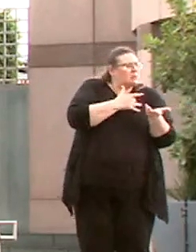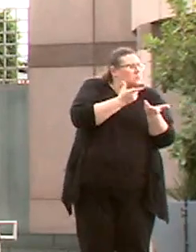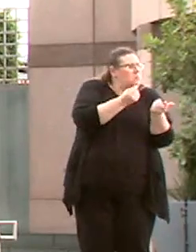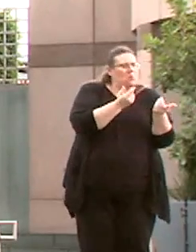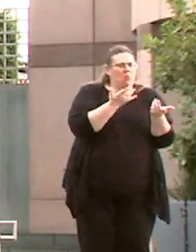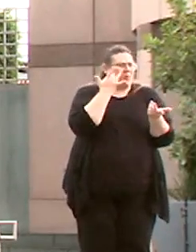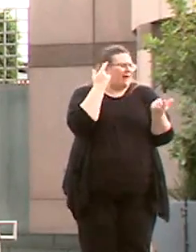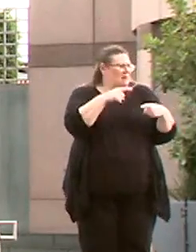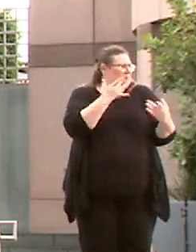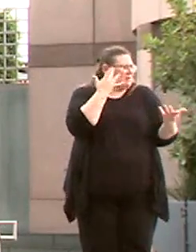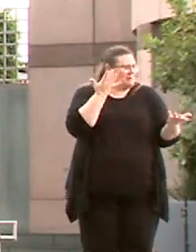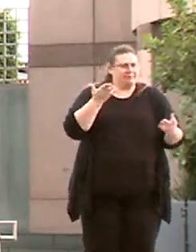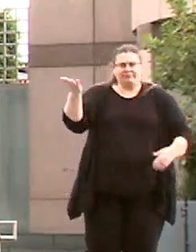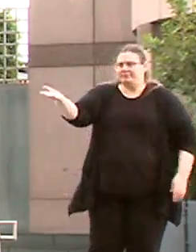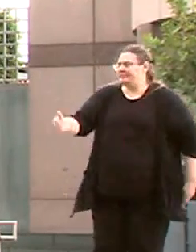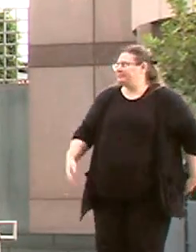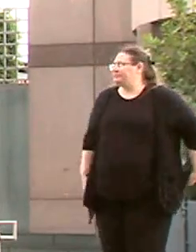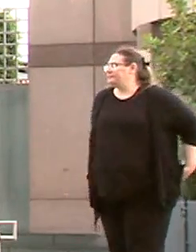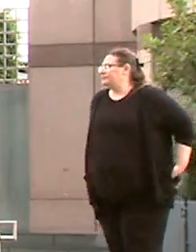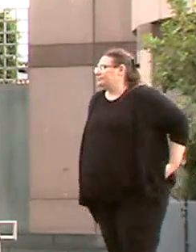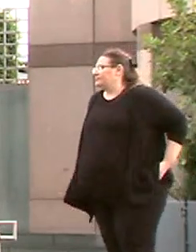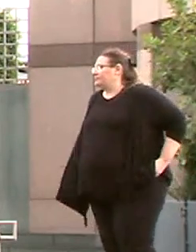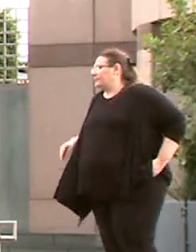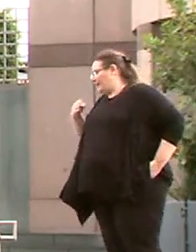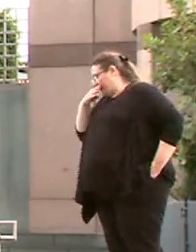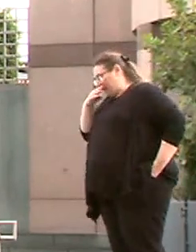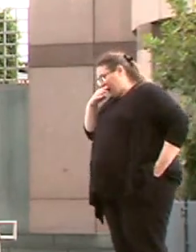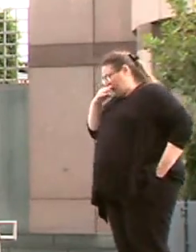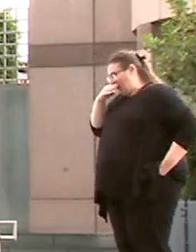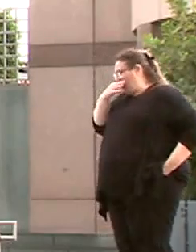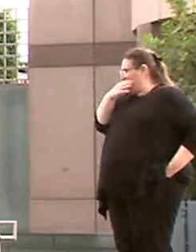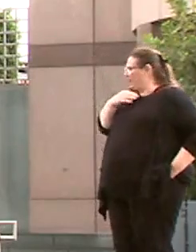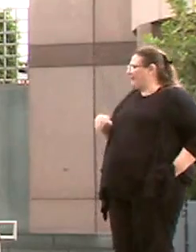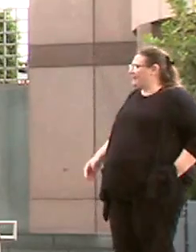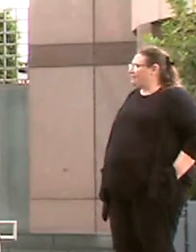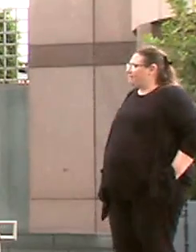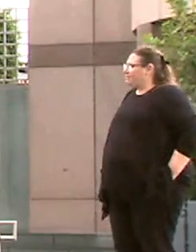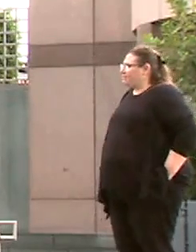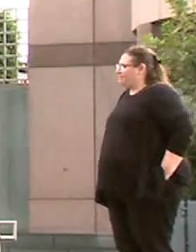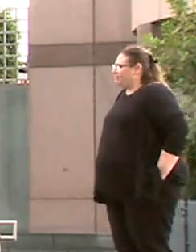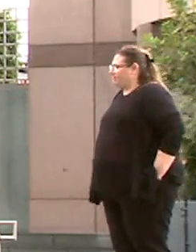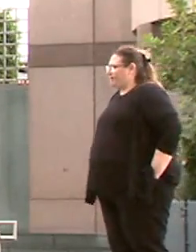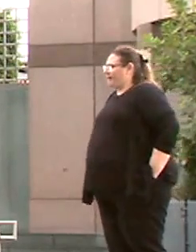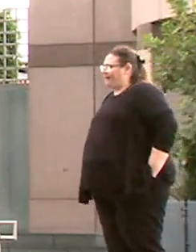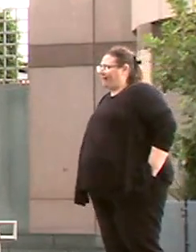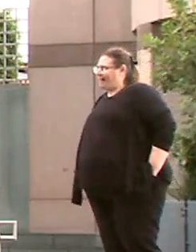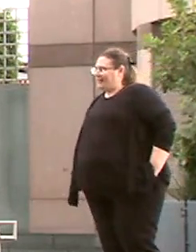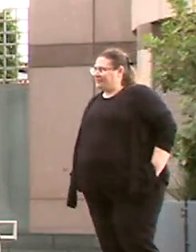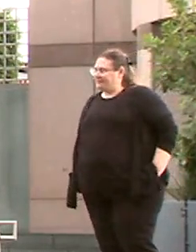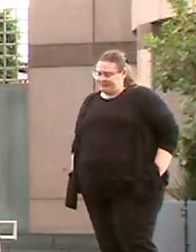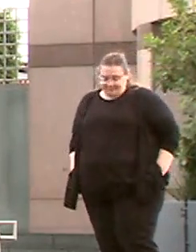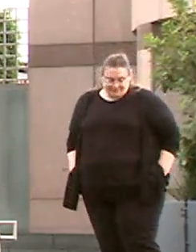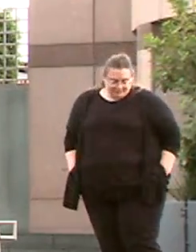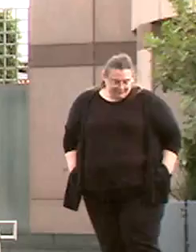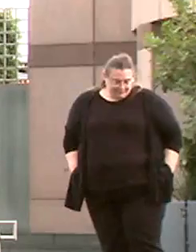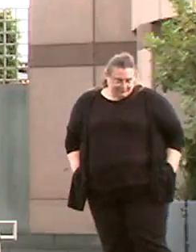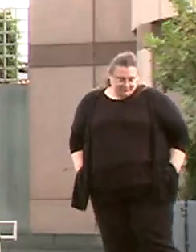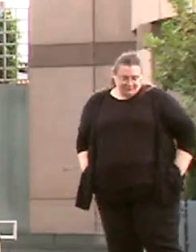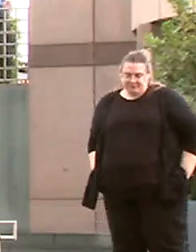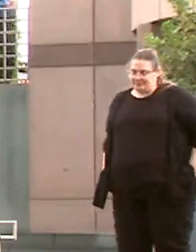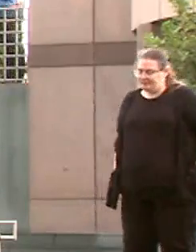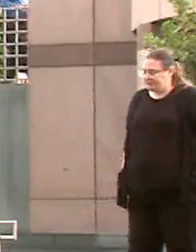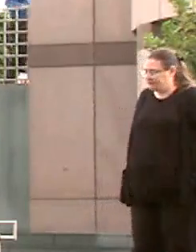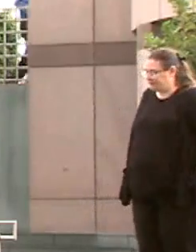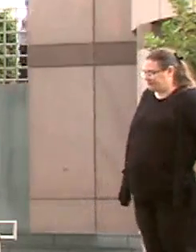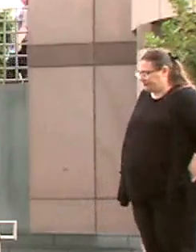Why do you think that is? I think it's not just Hollywood, but definitely Hollywood in terms of our representation